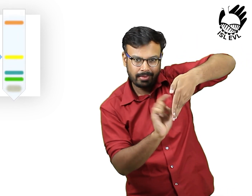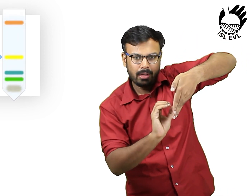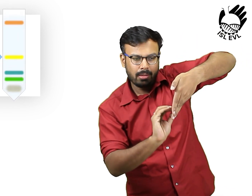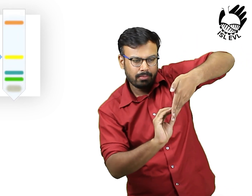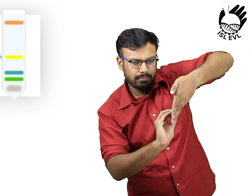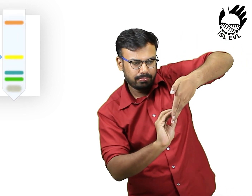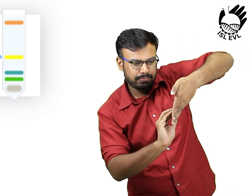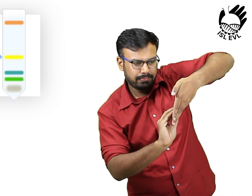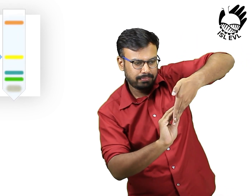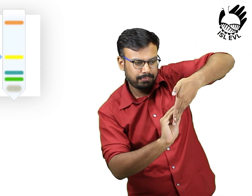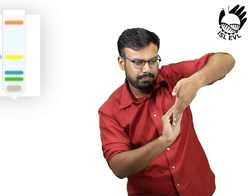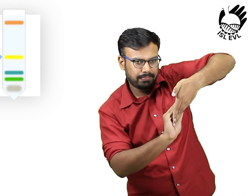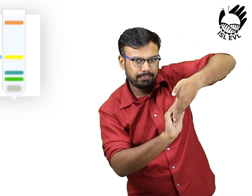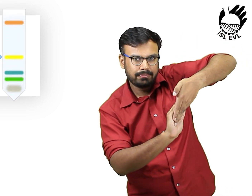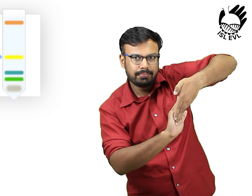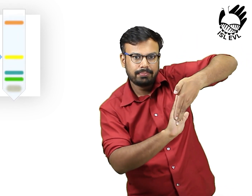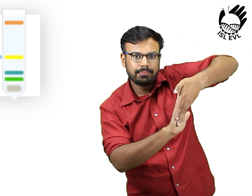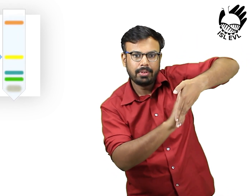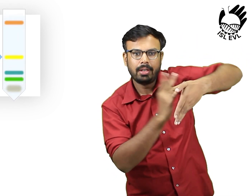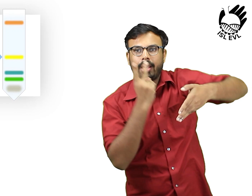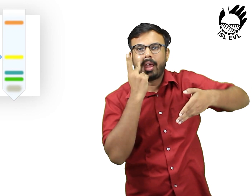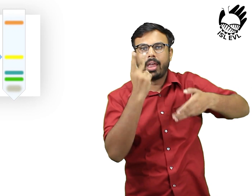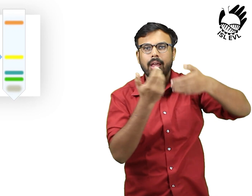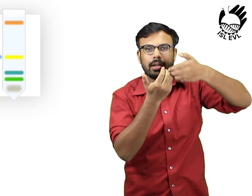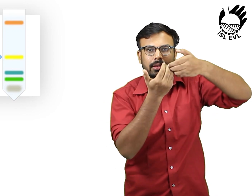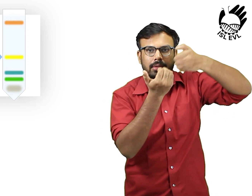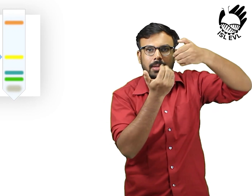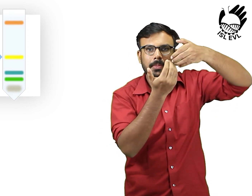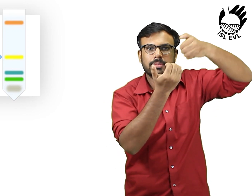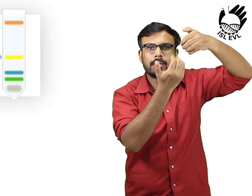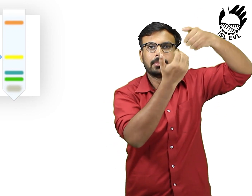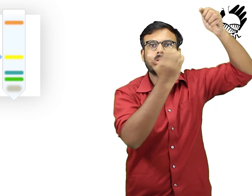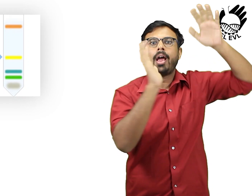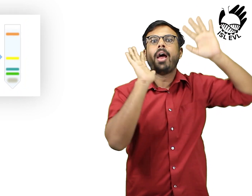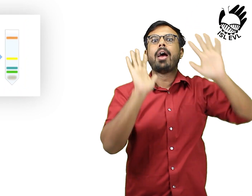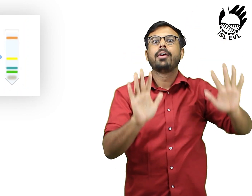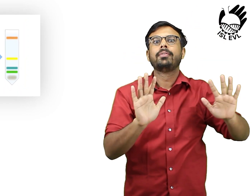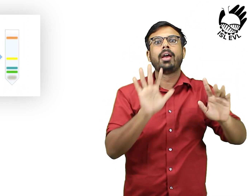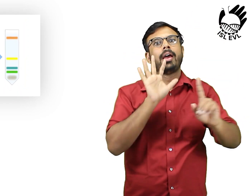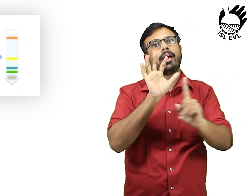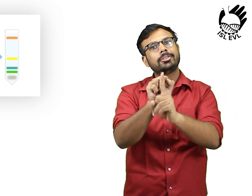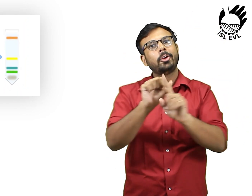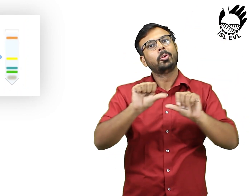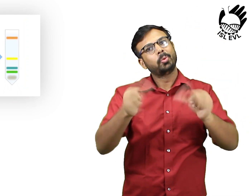time until we have 7 spots equally spaced horizontally on the paper.